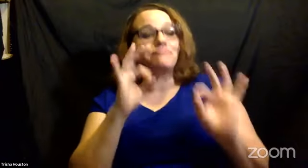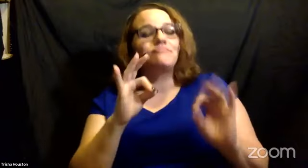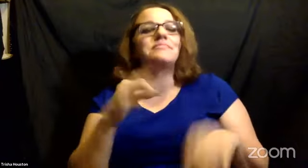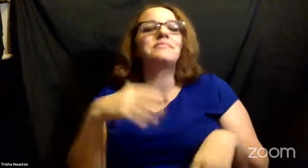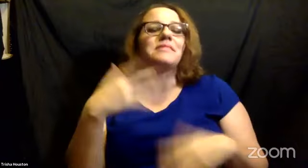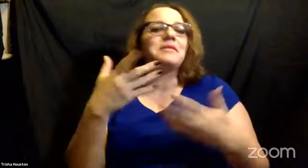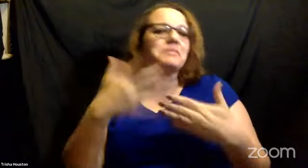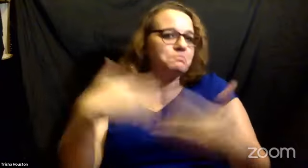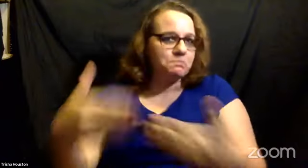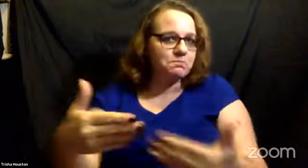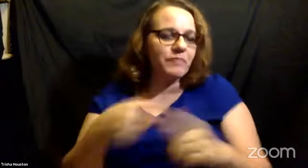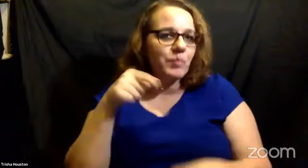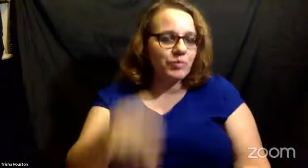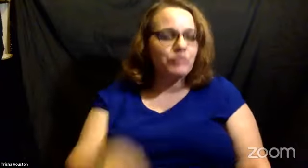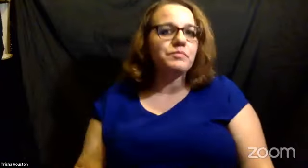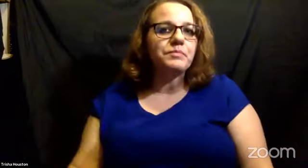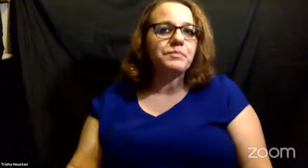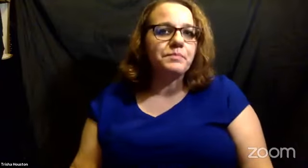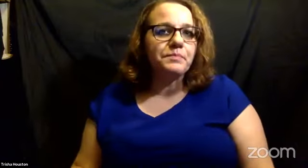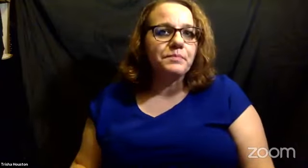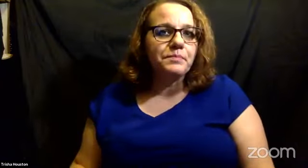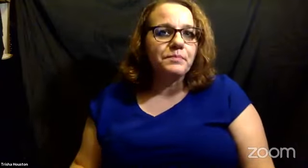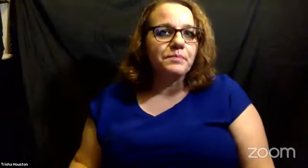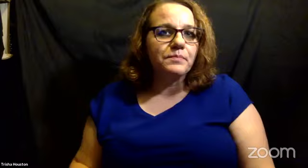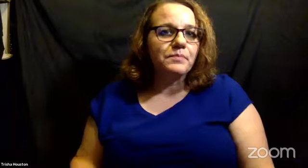interview. And we will proceed from there.